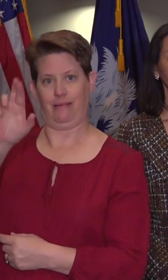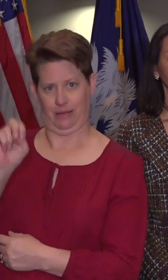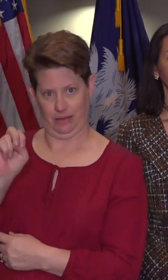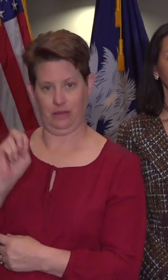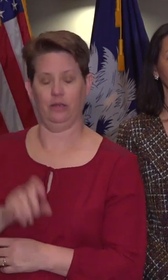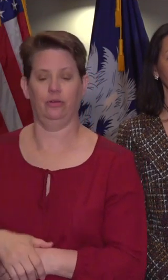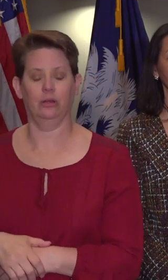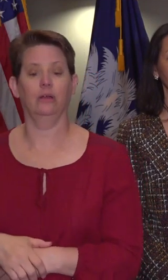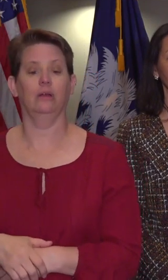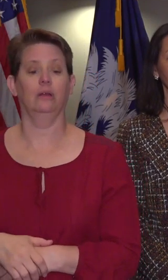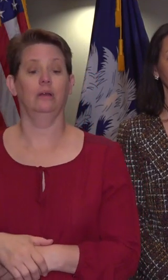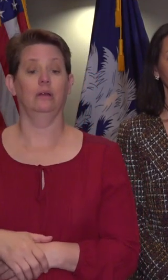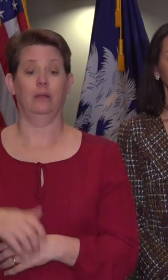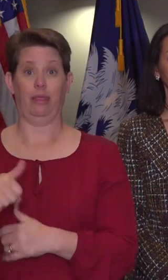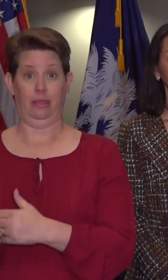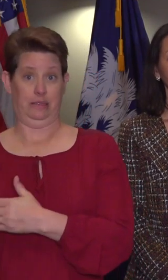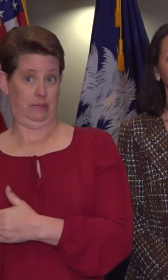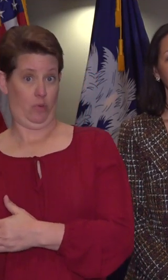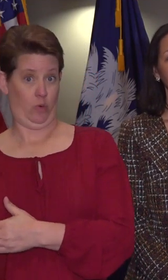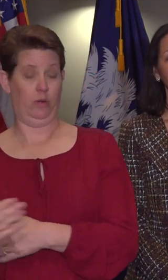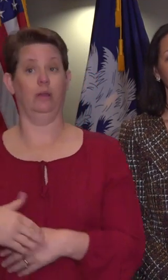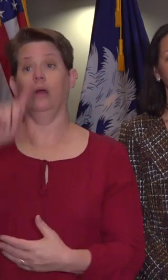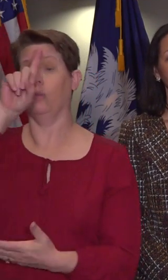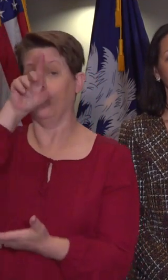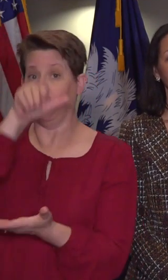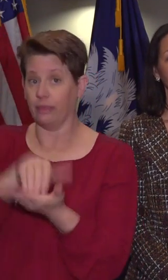MUSC.care. As of this morning,